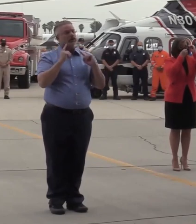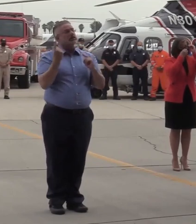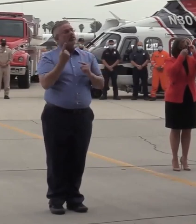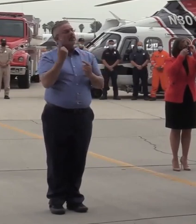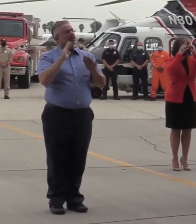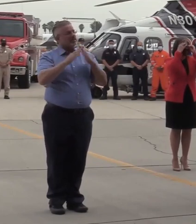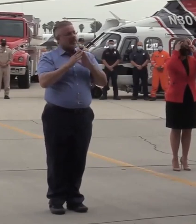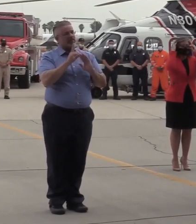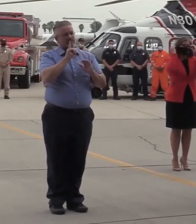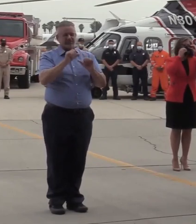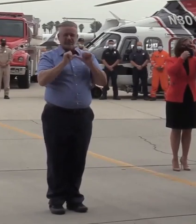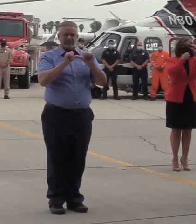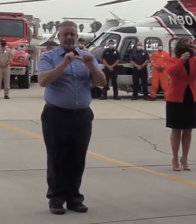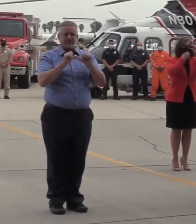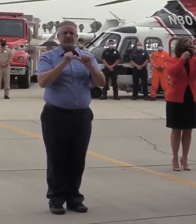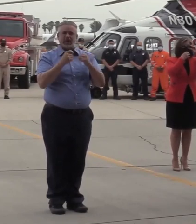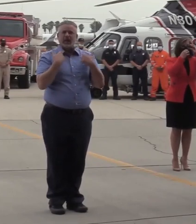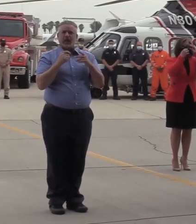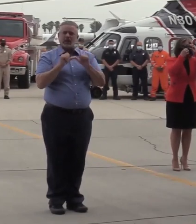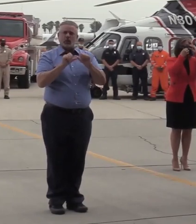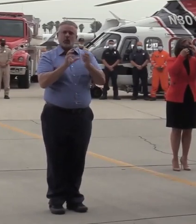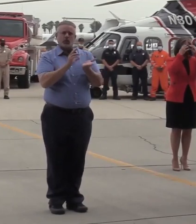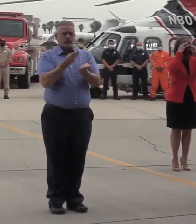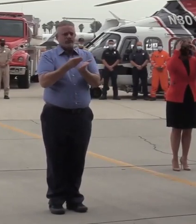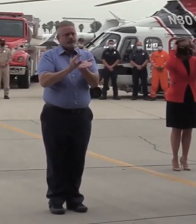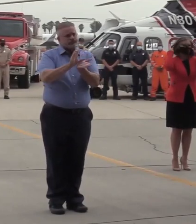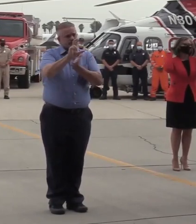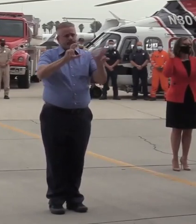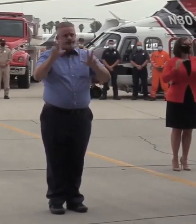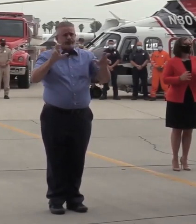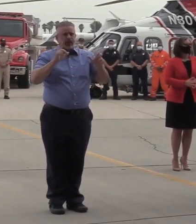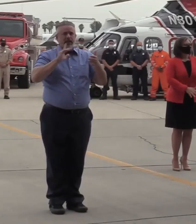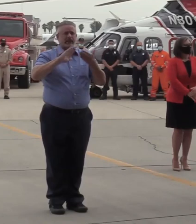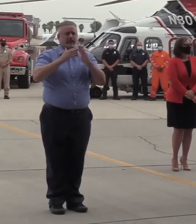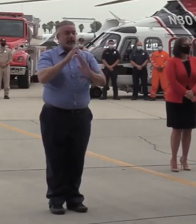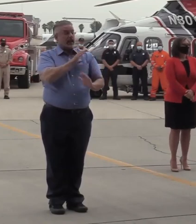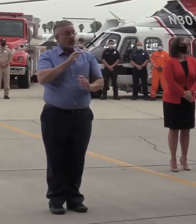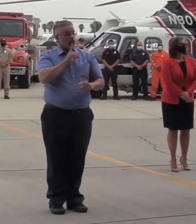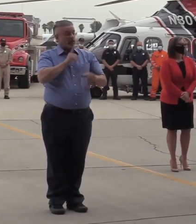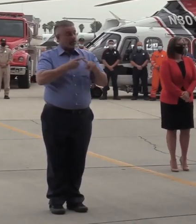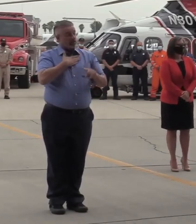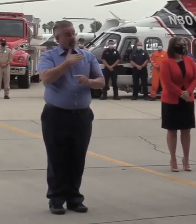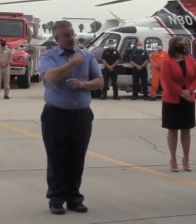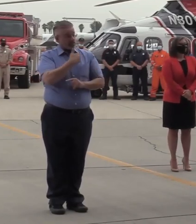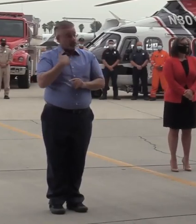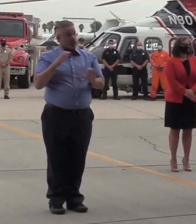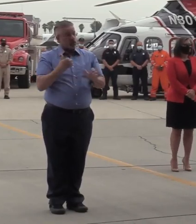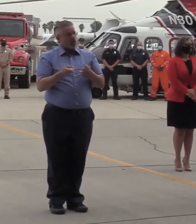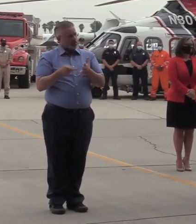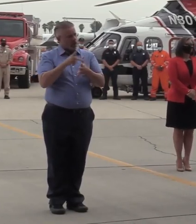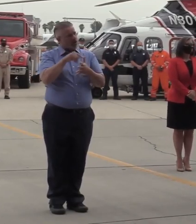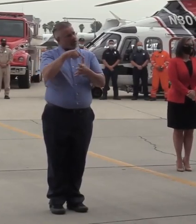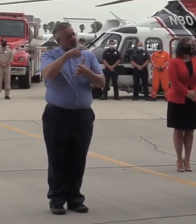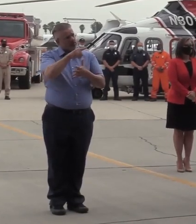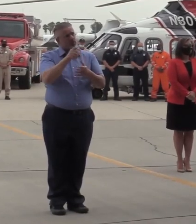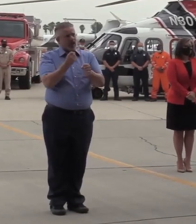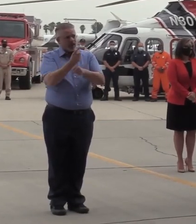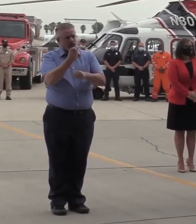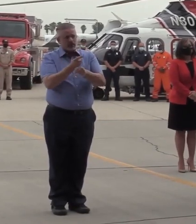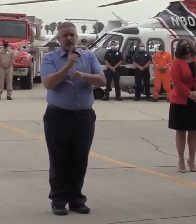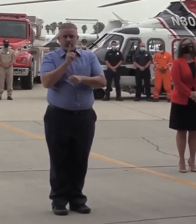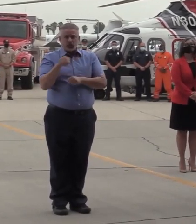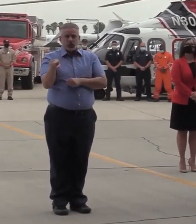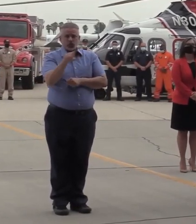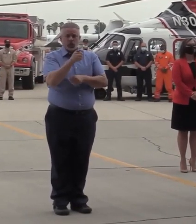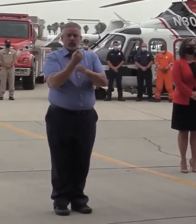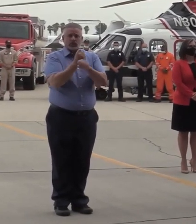city has continuously invested in. The City Council and my administration has made a priority. And we do this every single year to make sure that you are safe